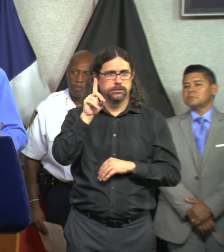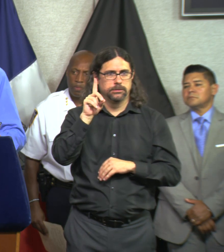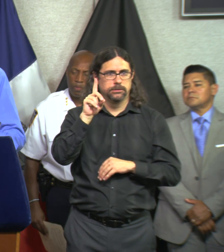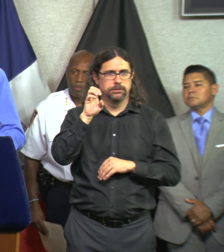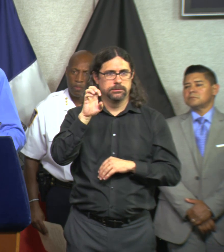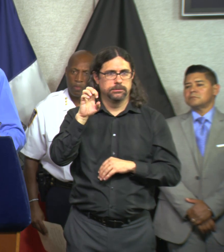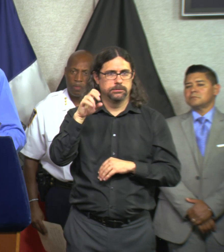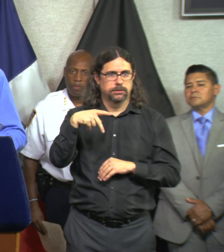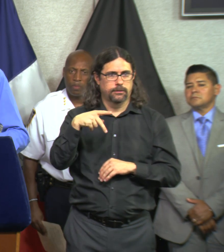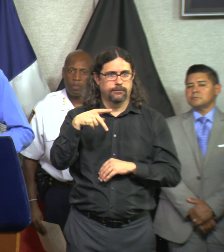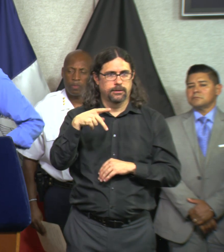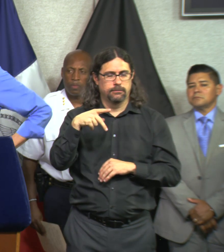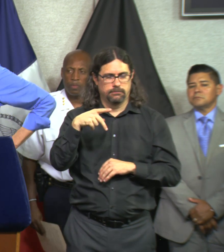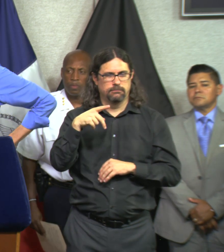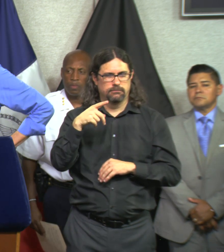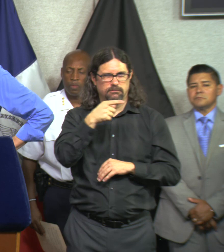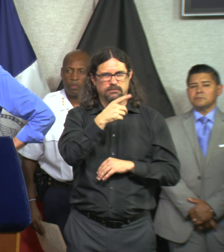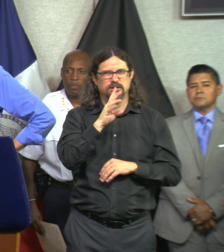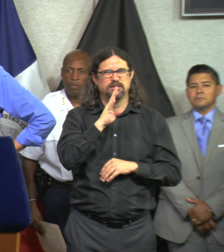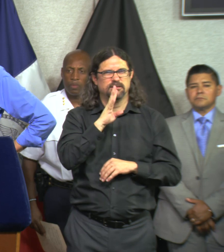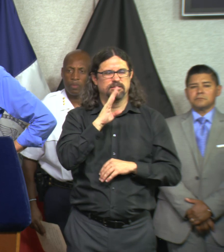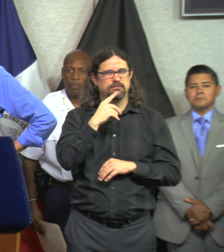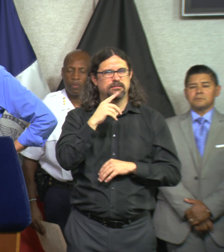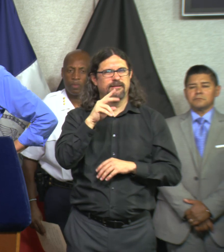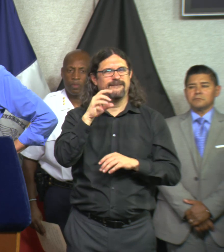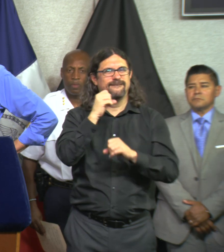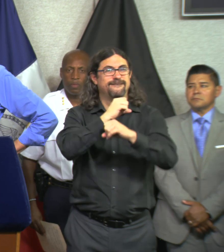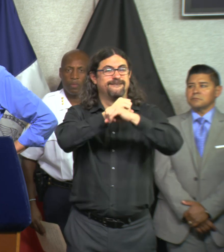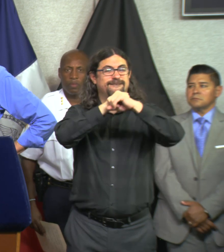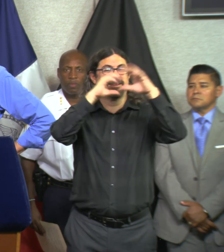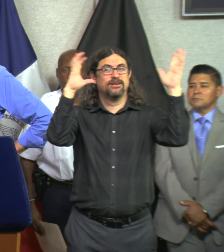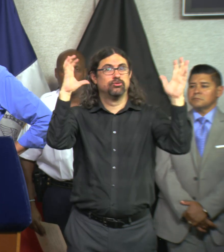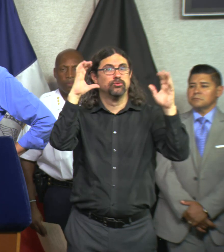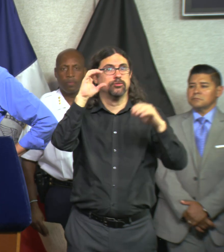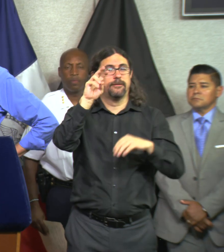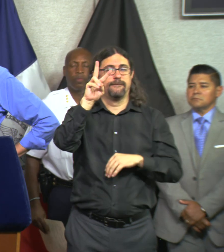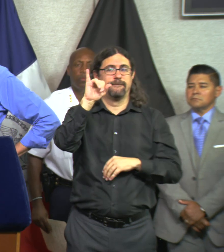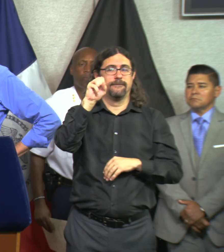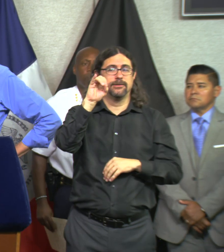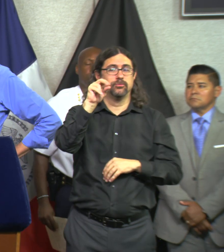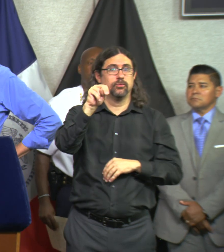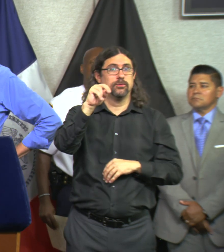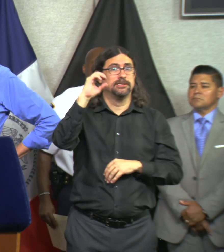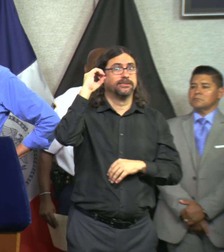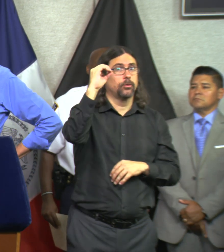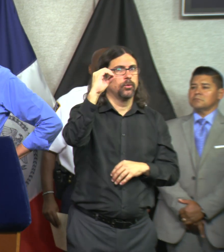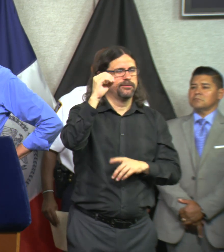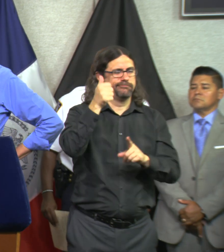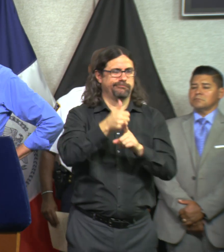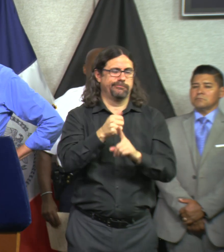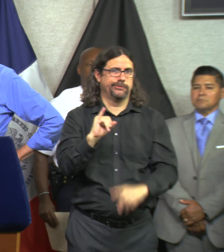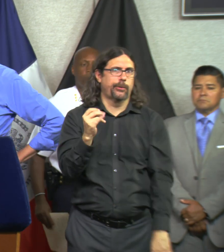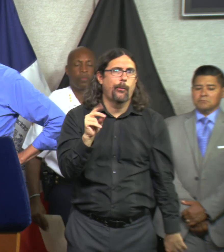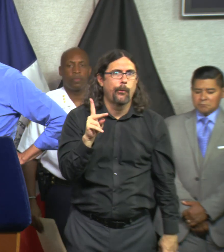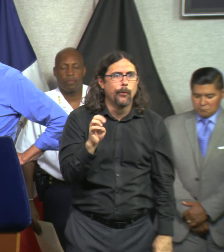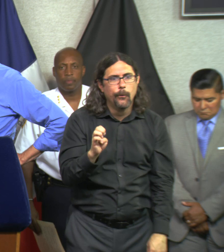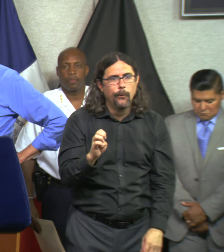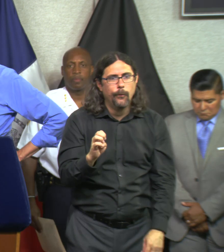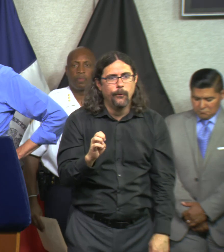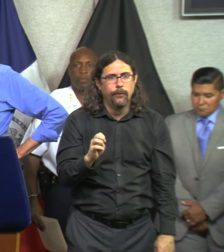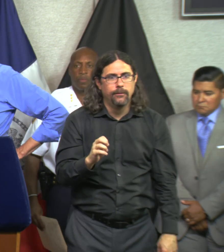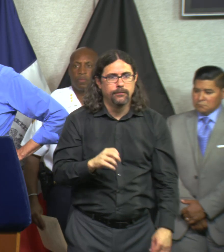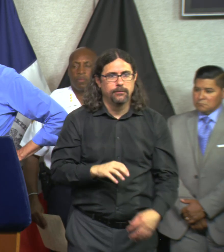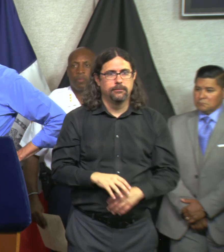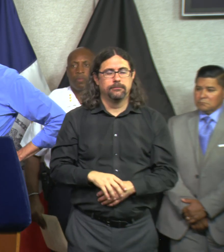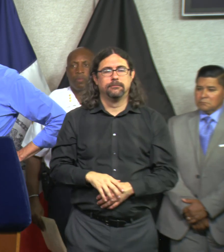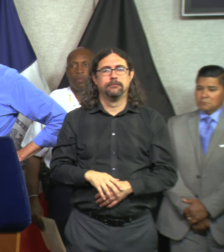over if they're looking at their phones. Well, I have not seen it. I've heard about it. It's absolutely inappropriate. We're going to